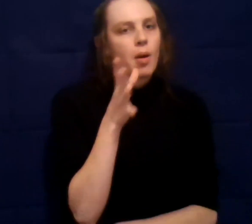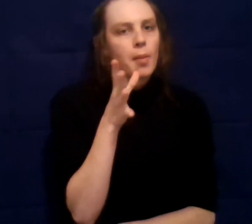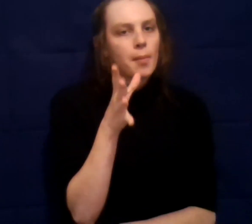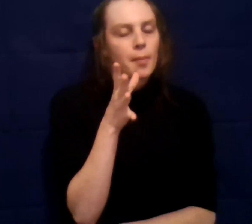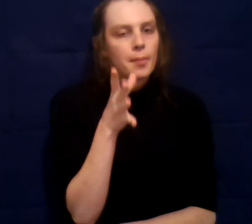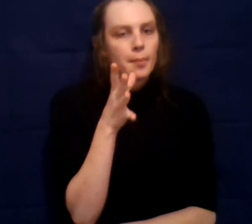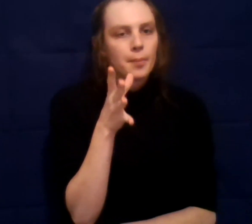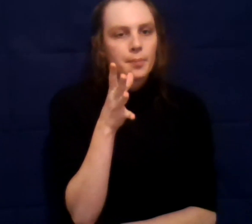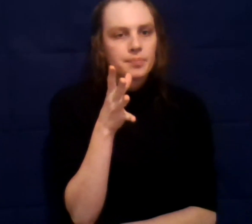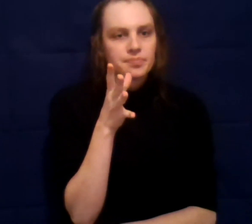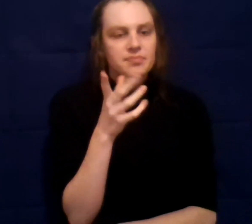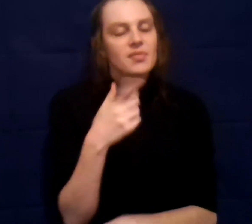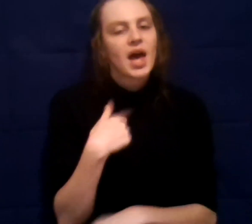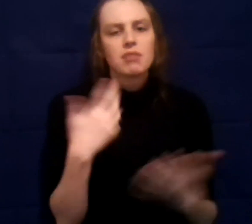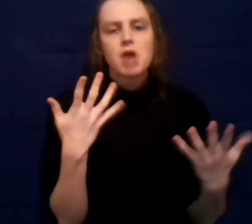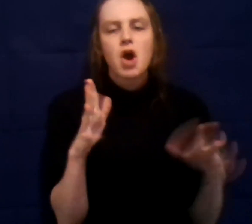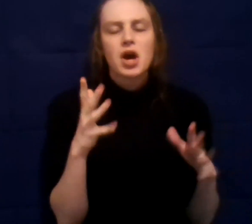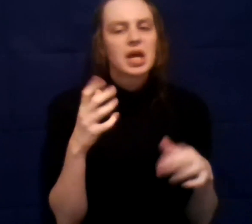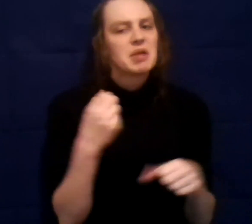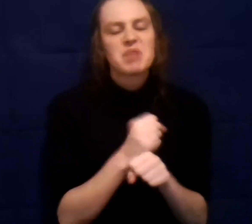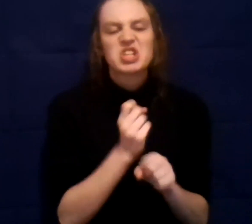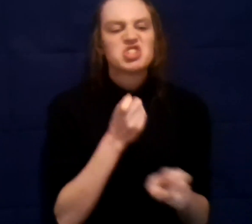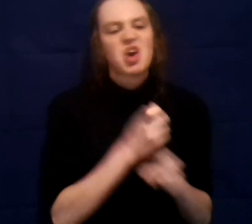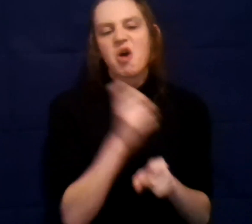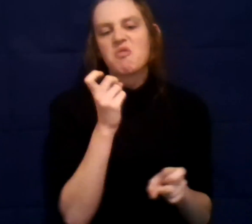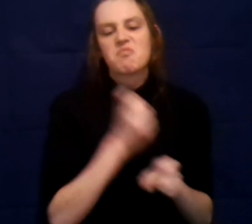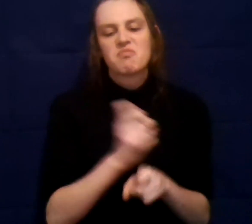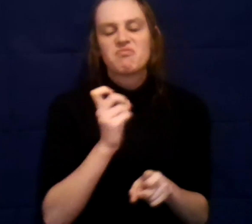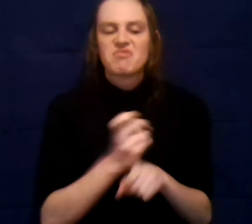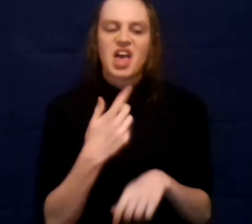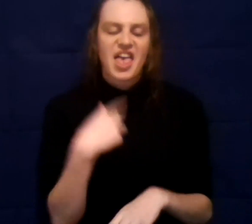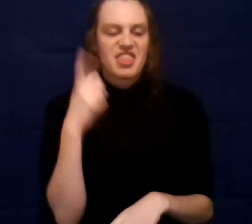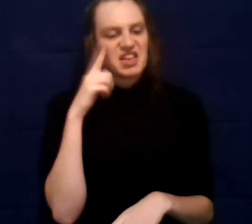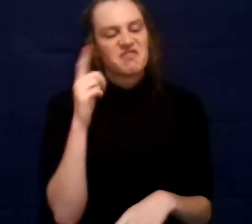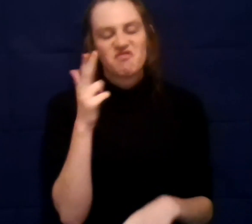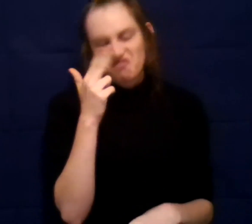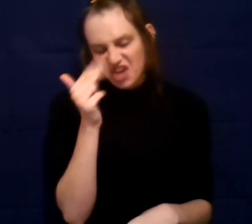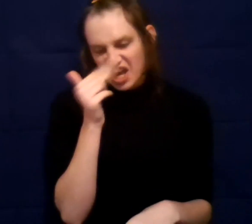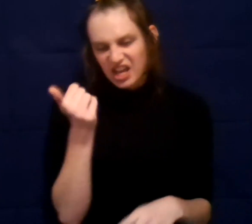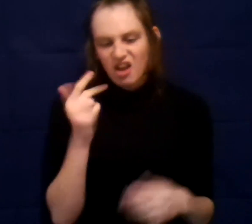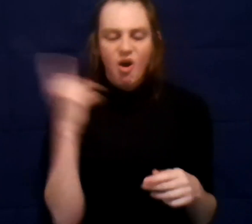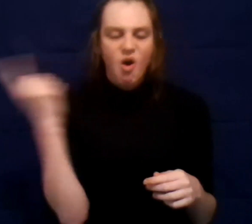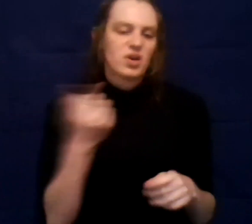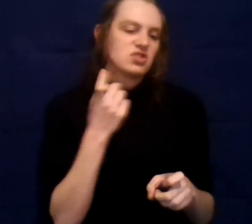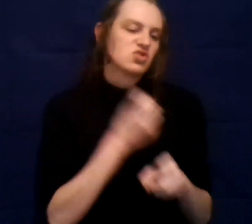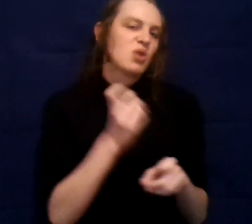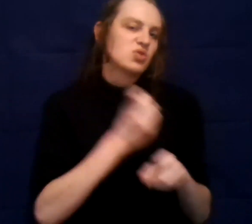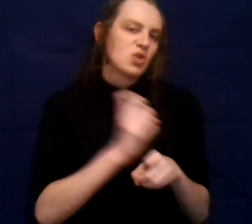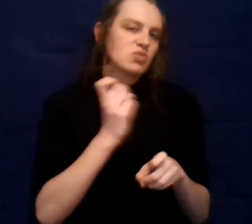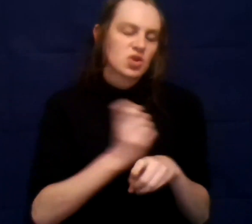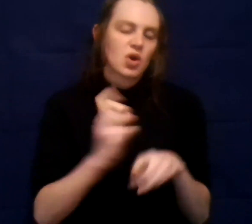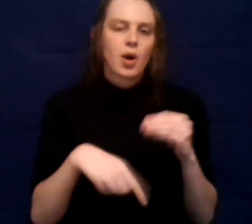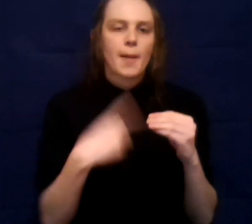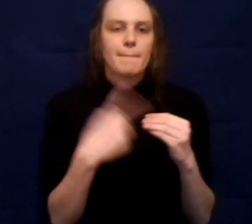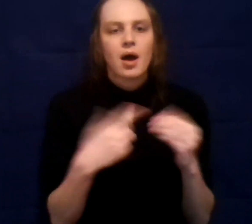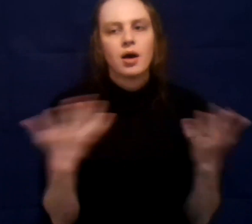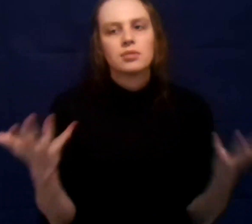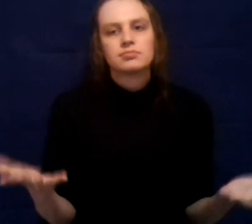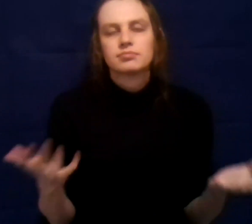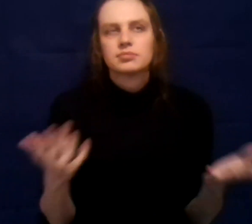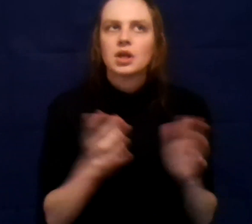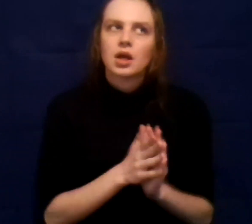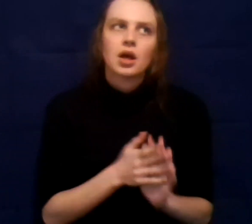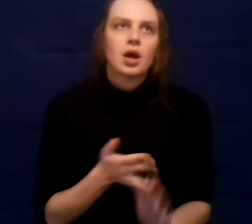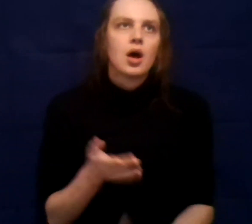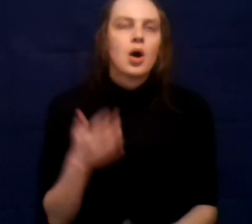already making jokes. Like I covered everything up with humor. I was already making jokes about like, man, that this